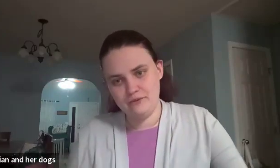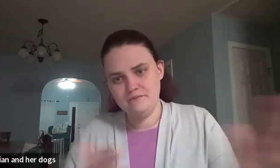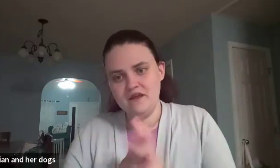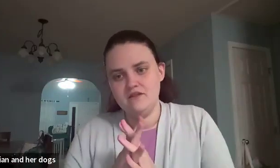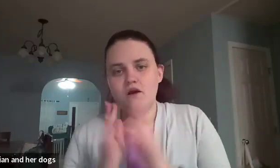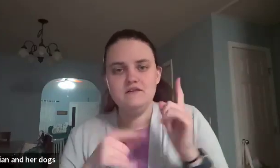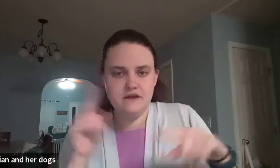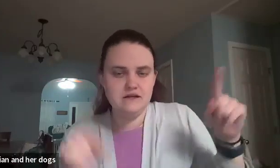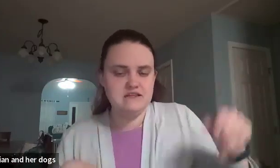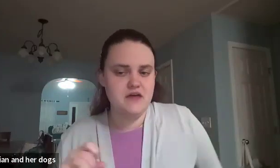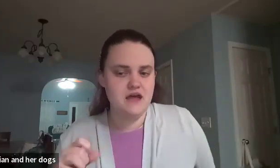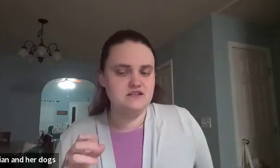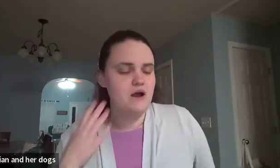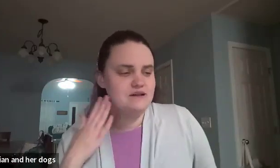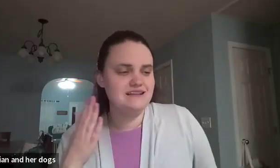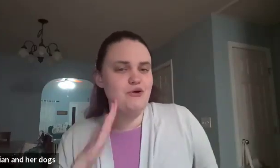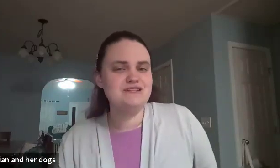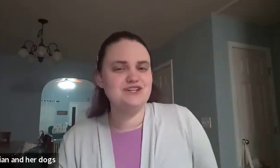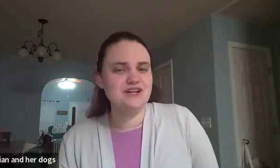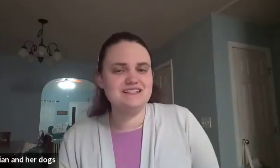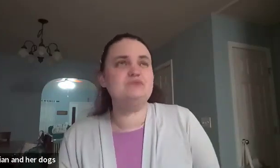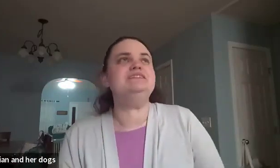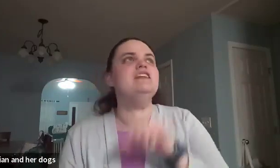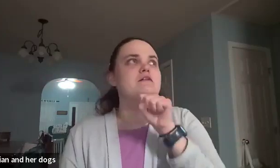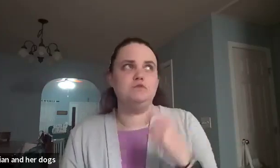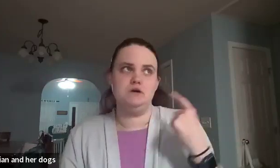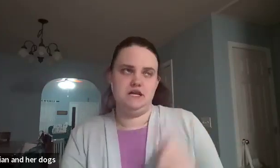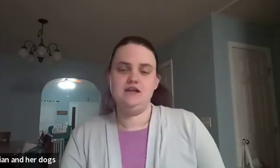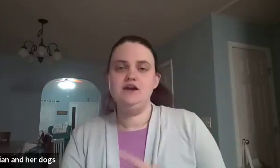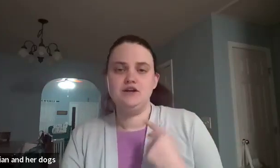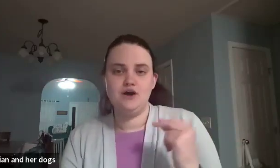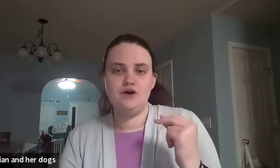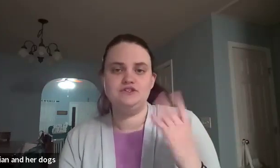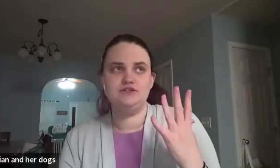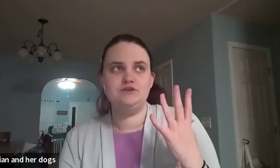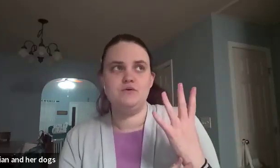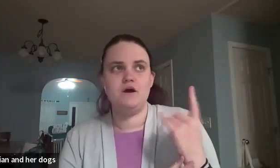So there are varies of that. And so I'm always curious. I would love to one day go to